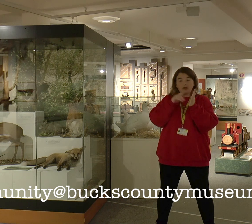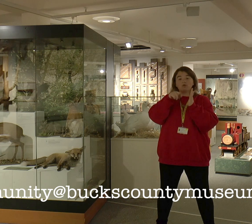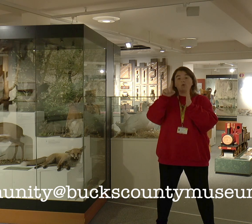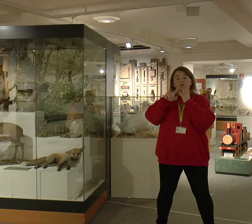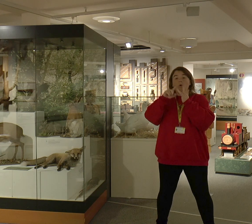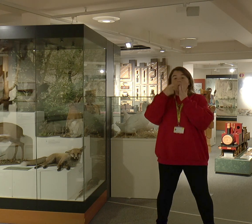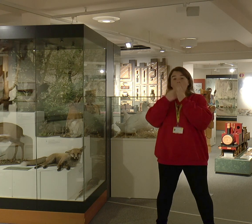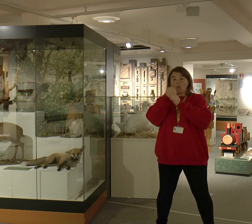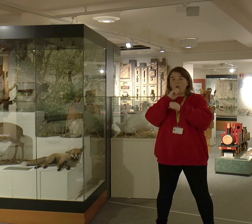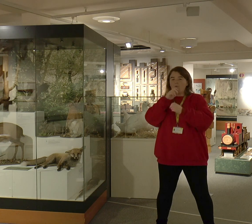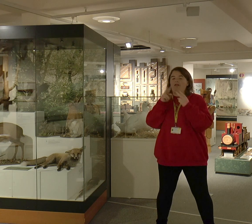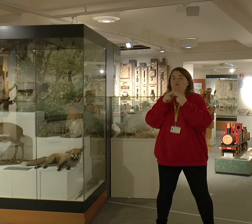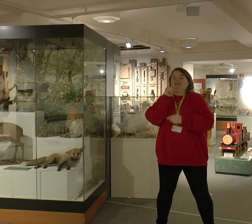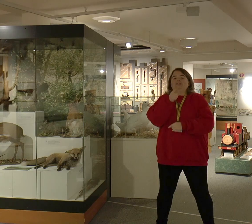community@buckscountymuseum.org. Someone will contact you.